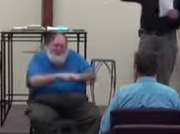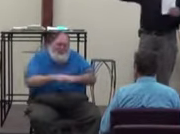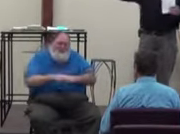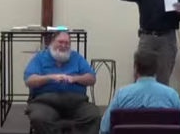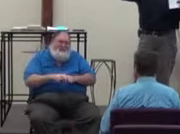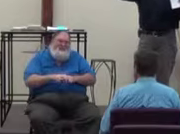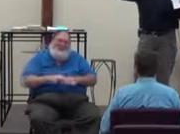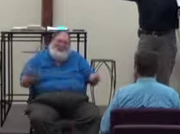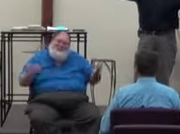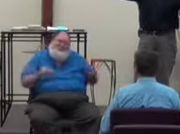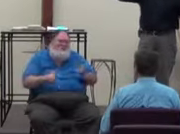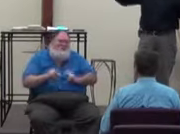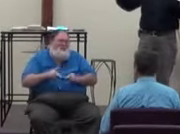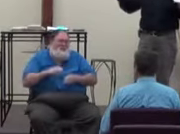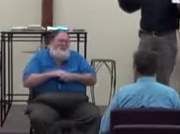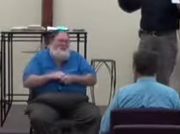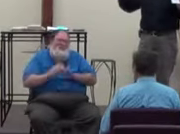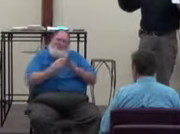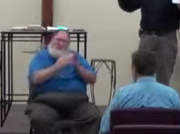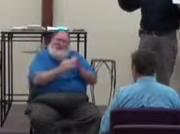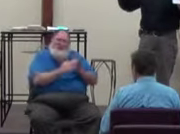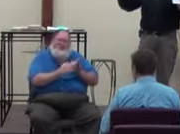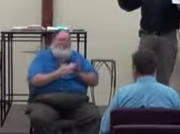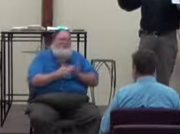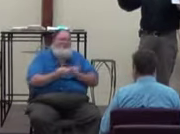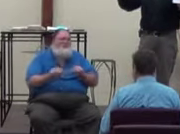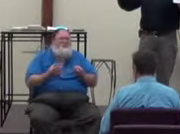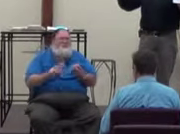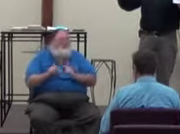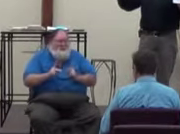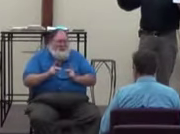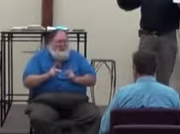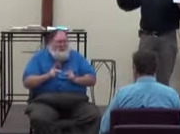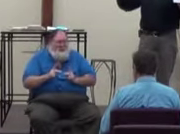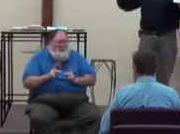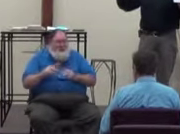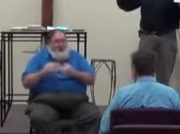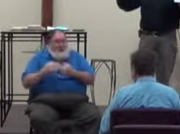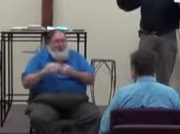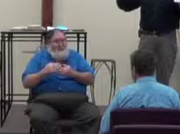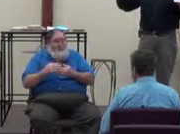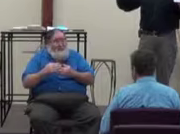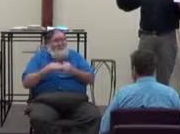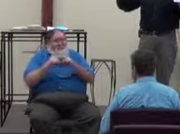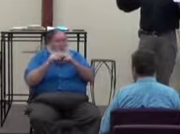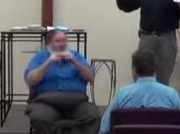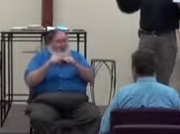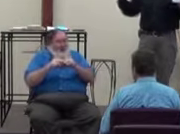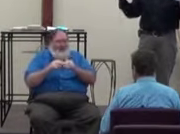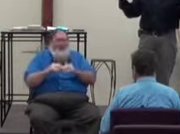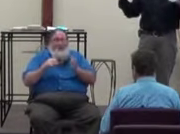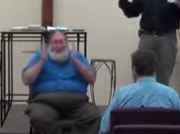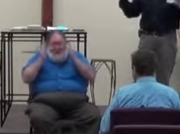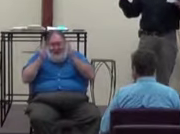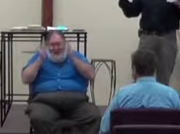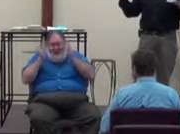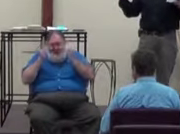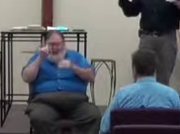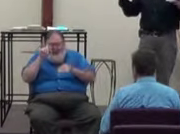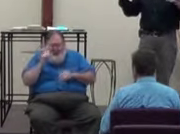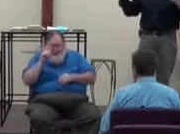a 2.5-3 block radius of that building that's really been paying attention and asking questions. And I thought, what